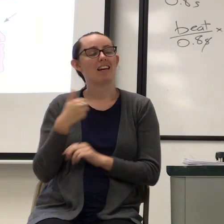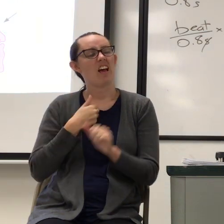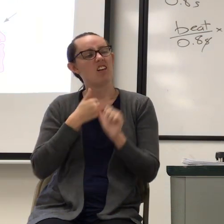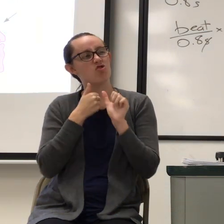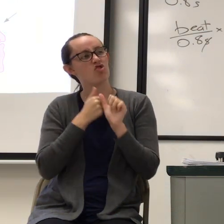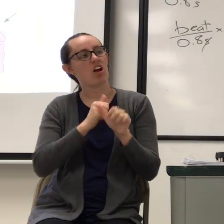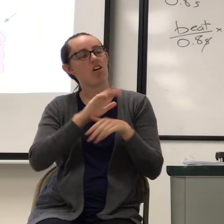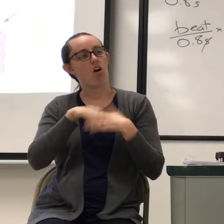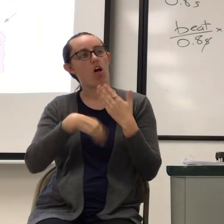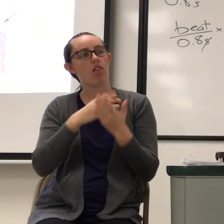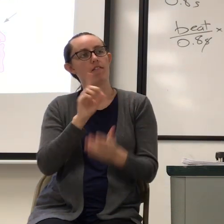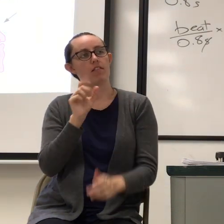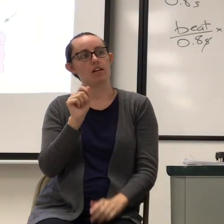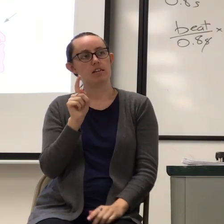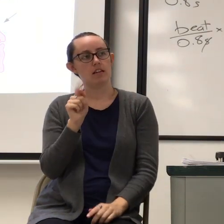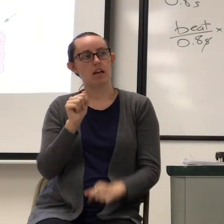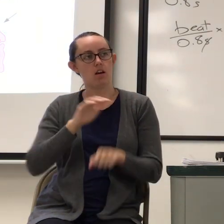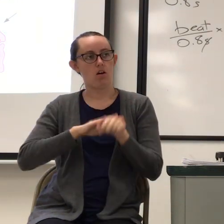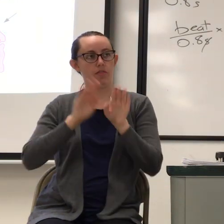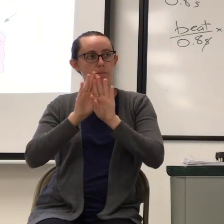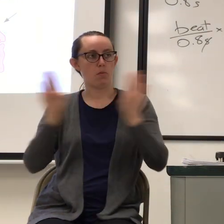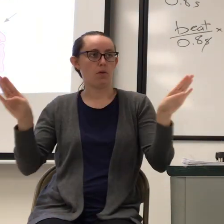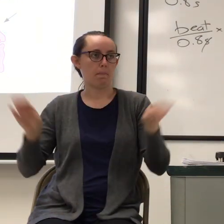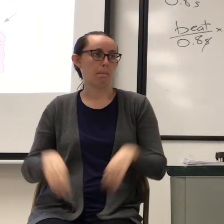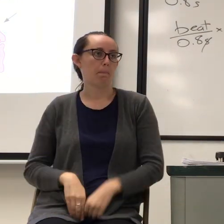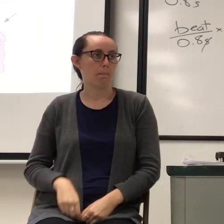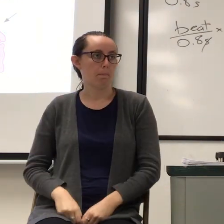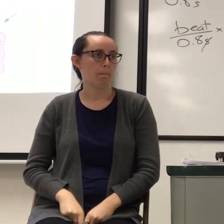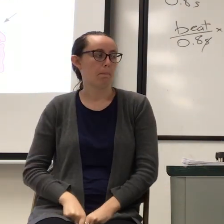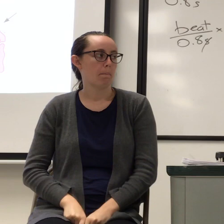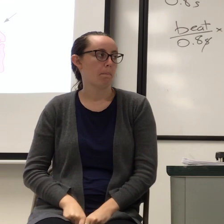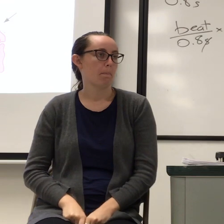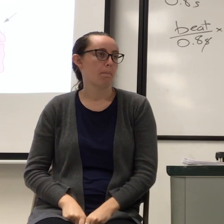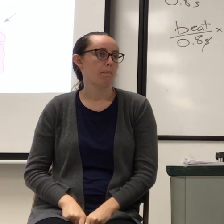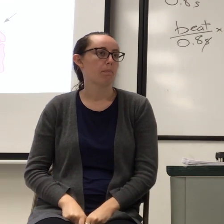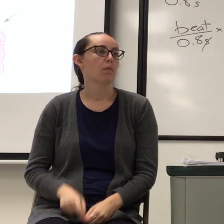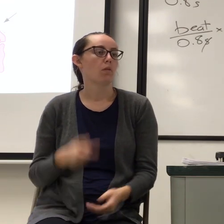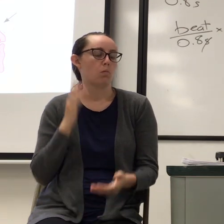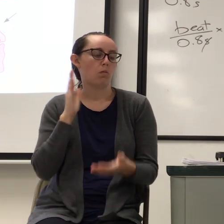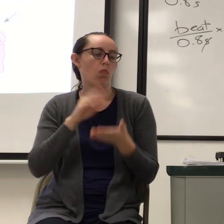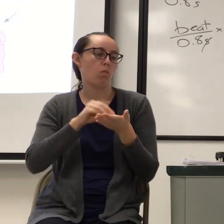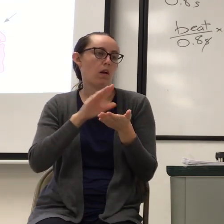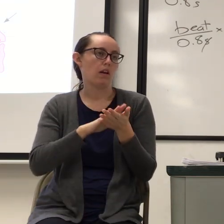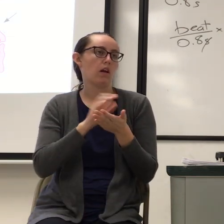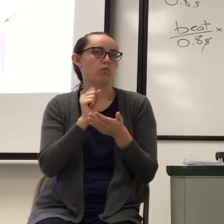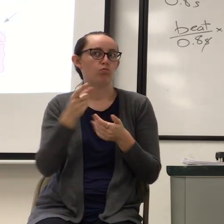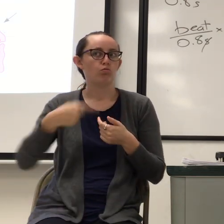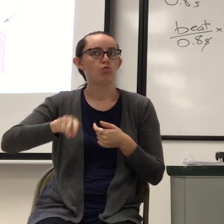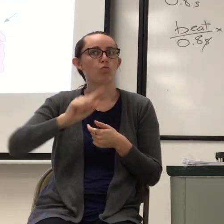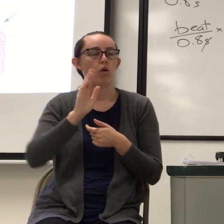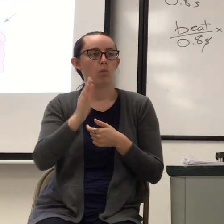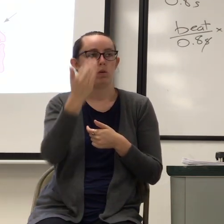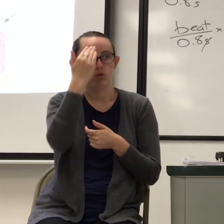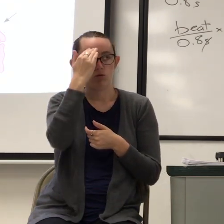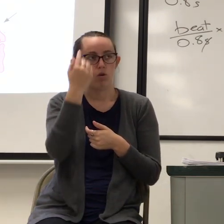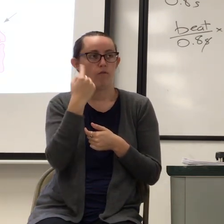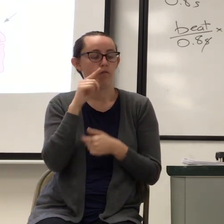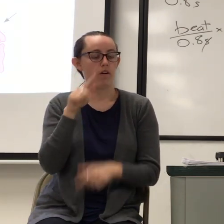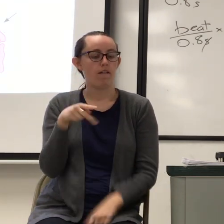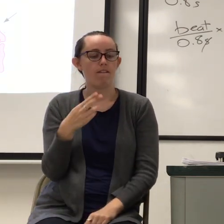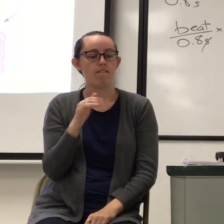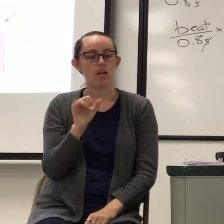the data on the board that you have to know for the physiology.